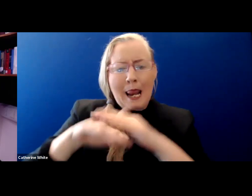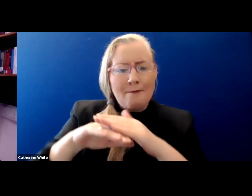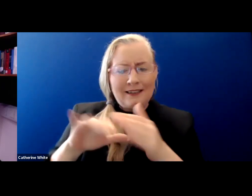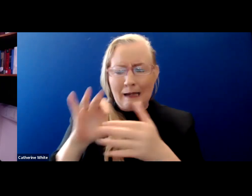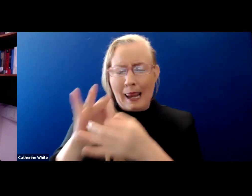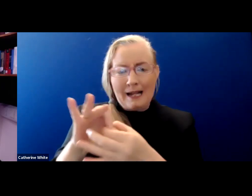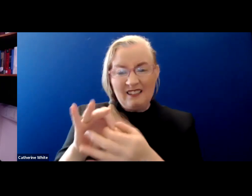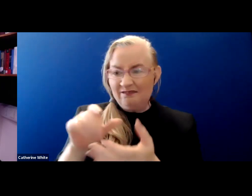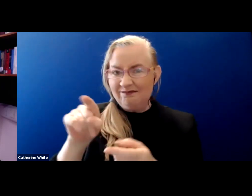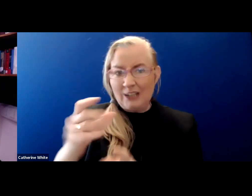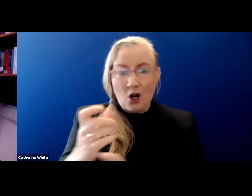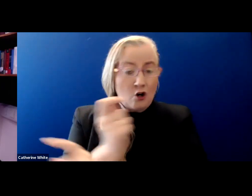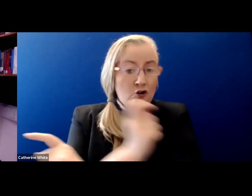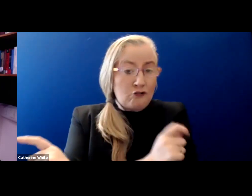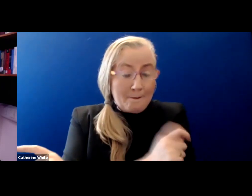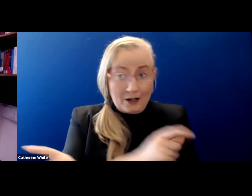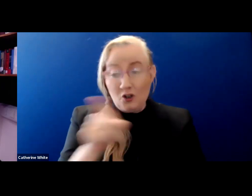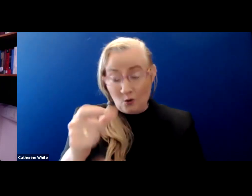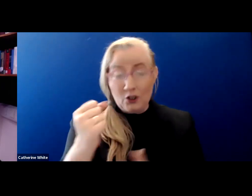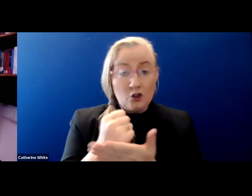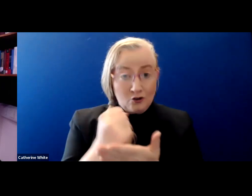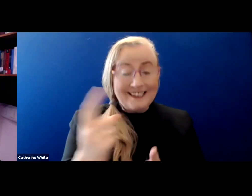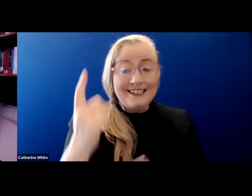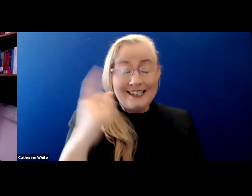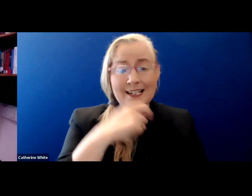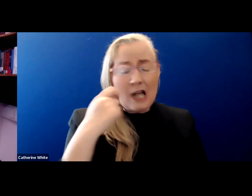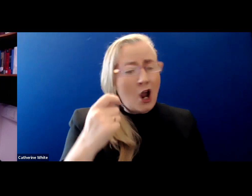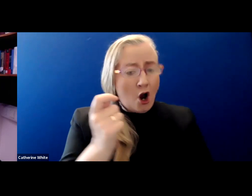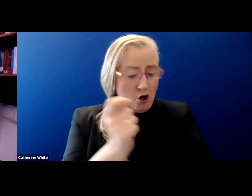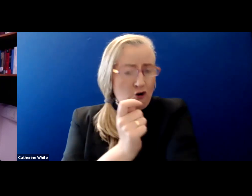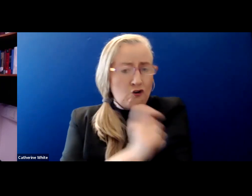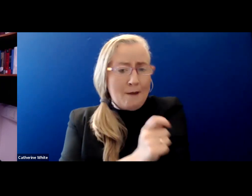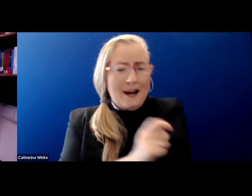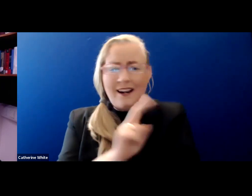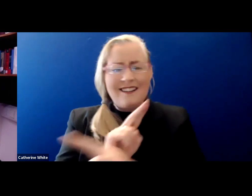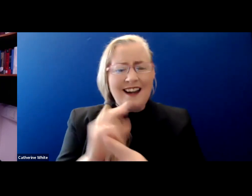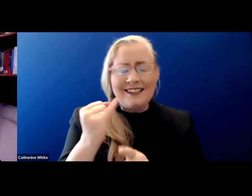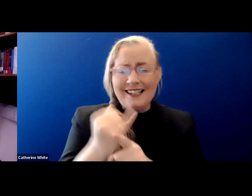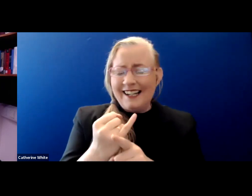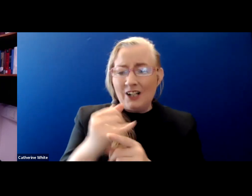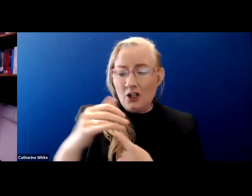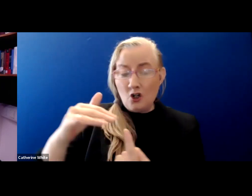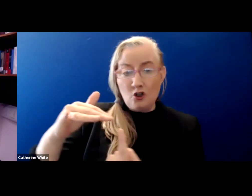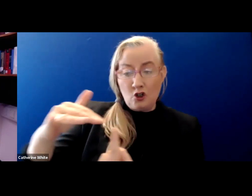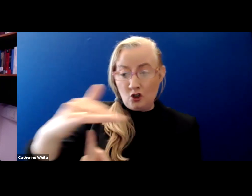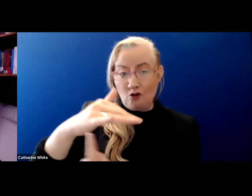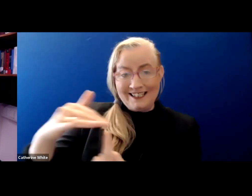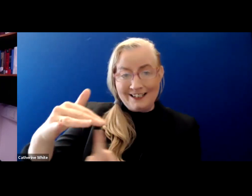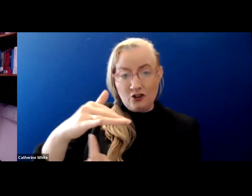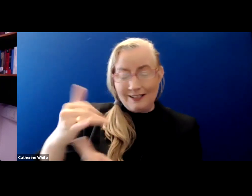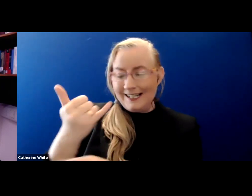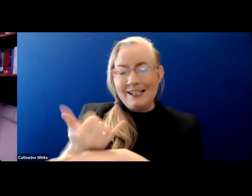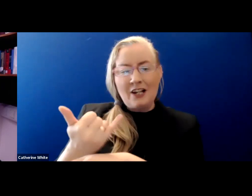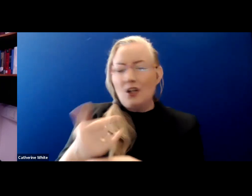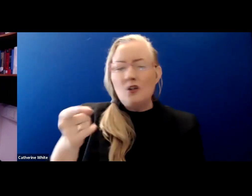that crime. Now, the student rightly said that the crime wasn't within the court's active jurisdiction just yet, so she wasn't going to